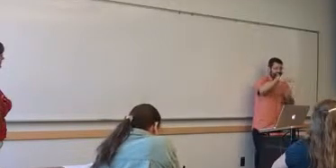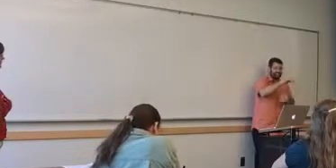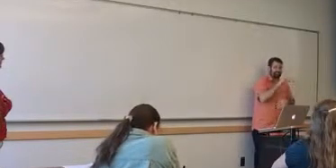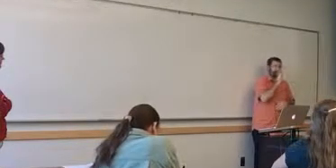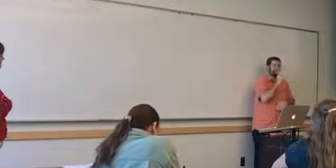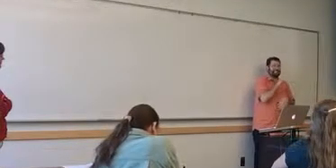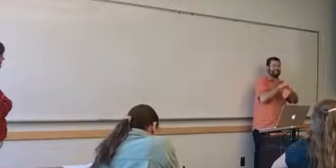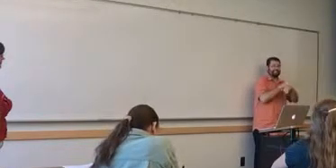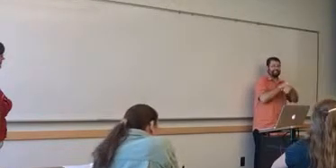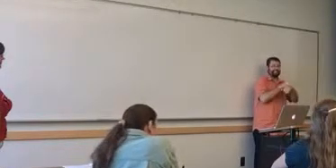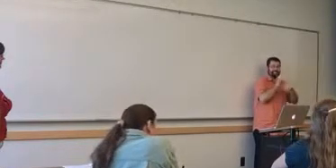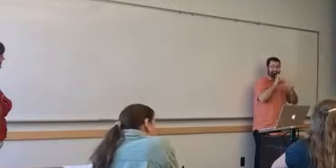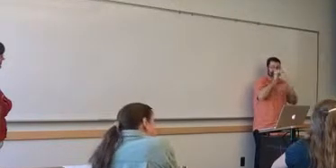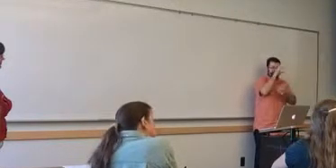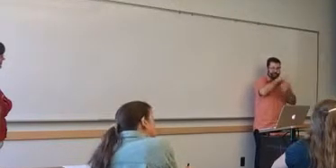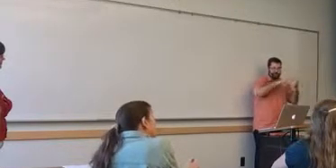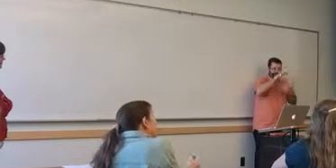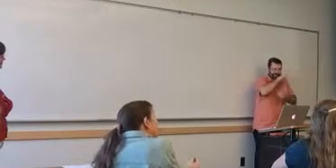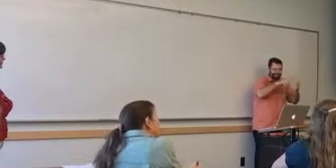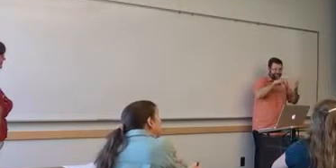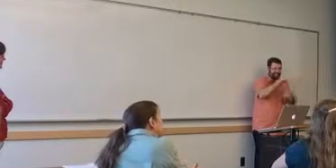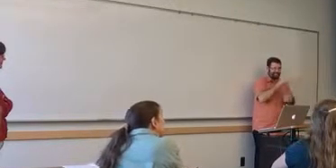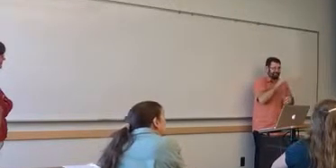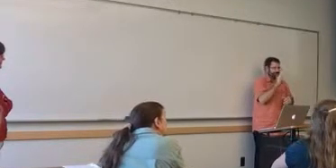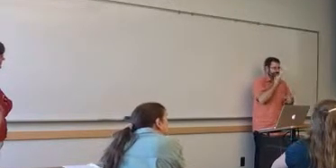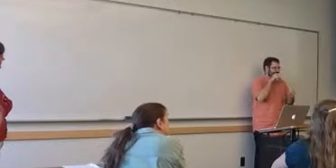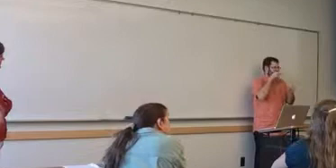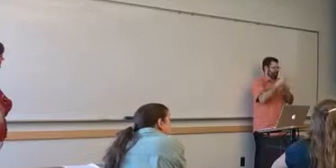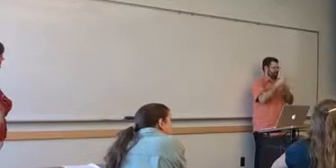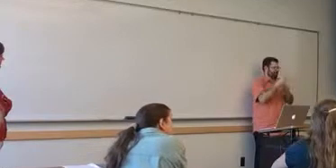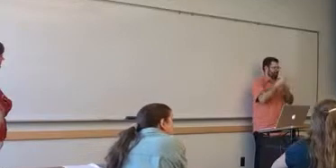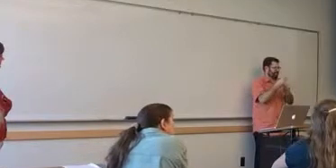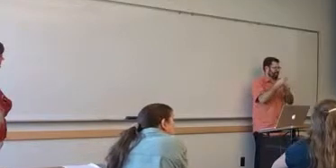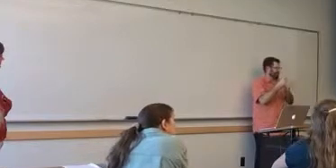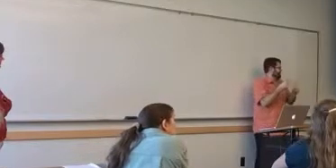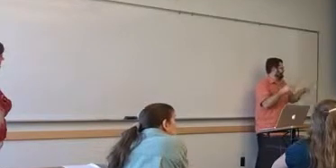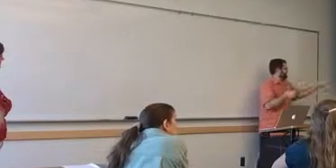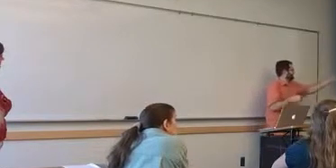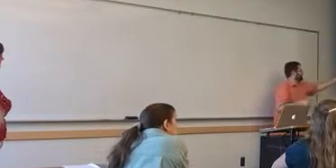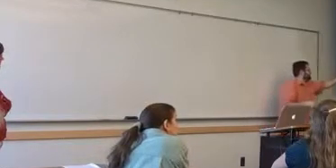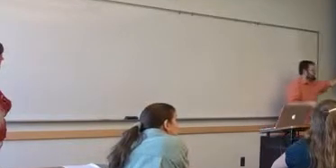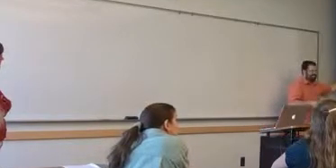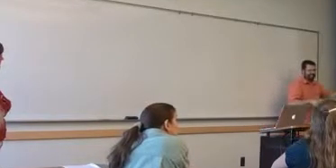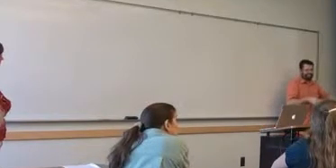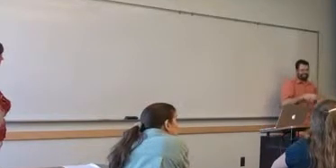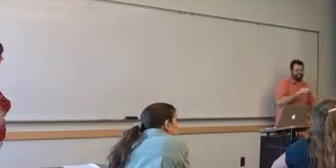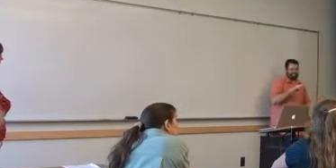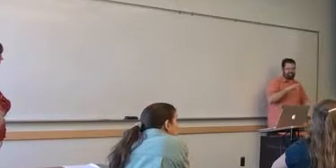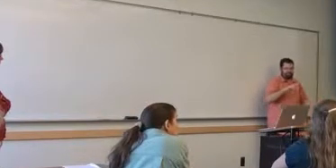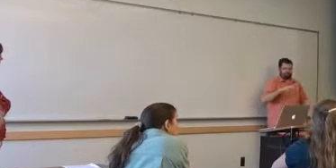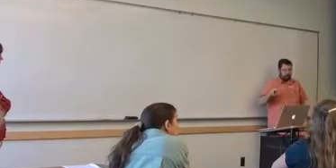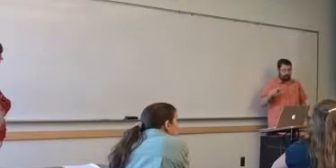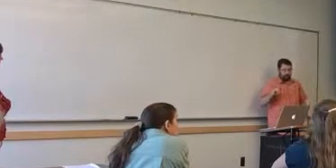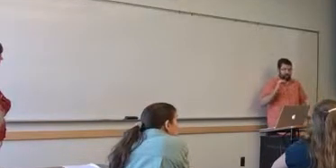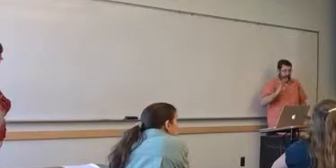So often, you guys, as you're speaking, it might be a little confusing. Whose view are we talking about? And, you know,